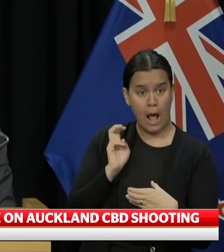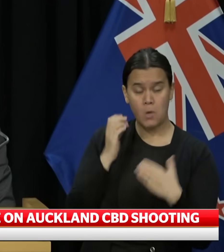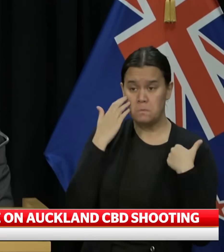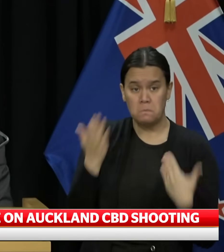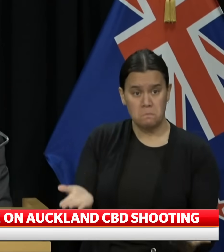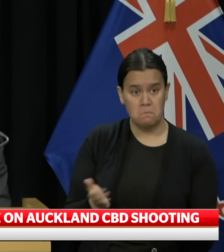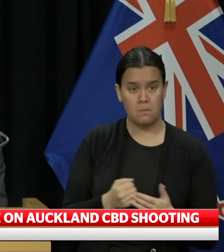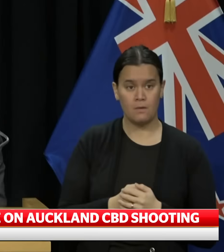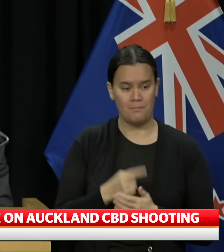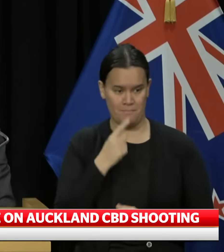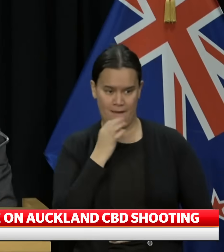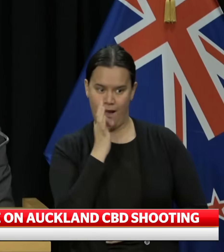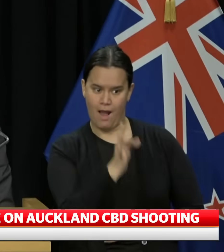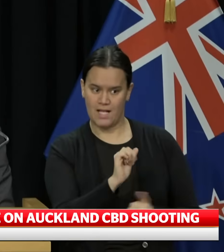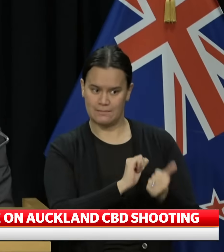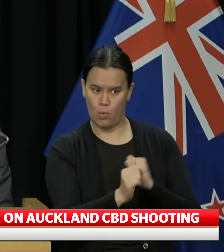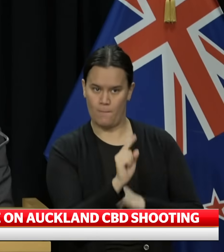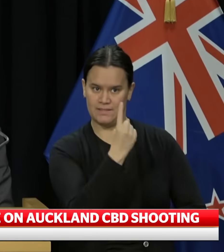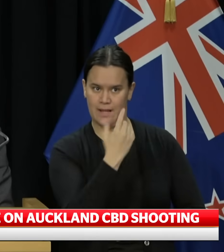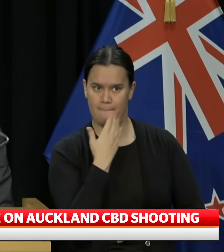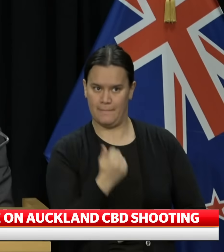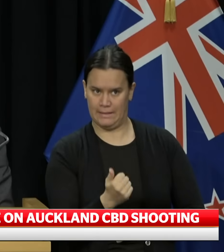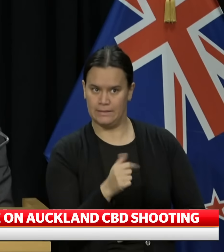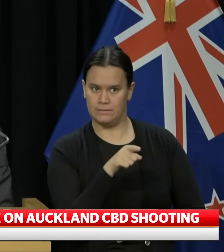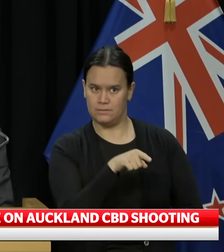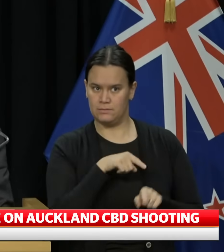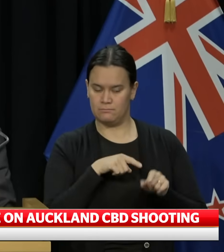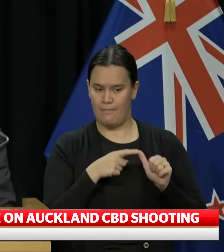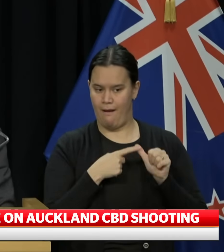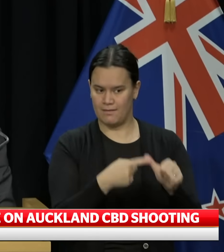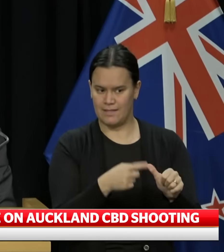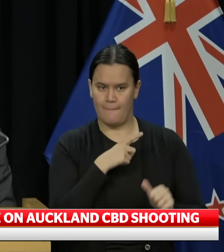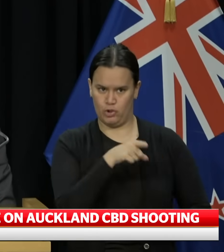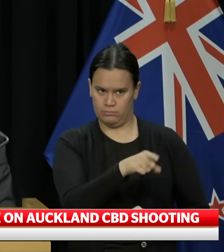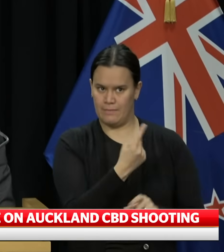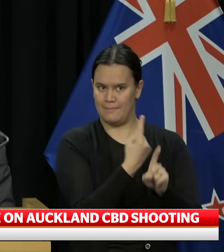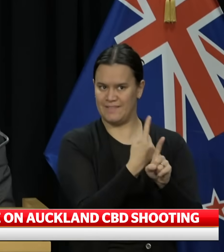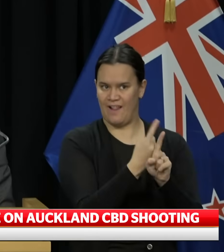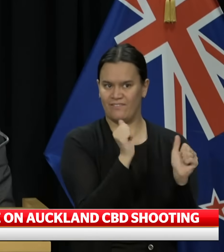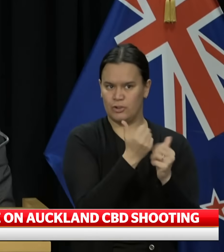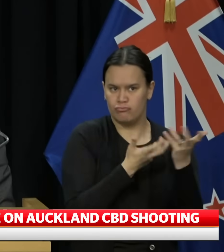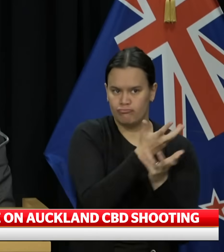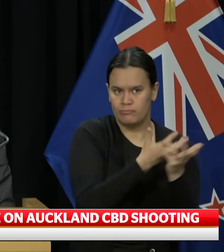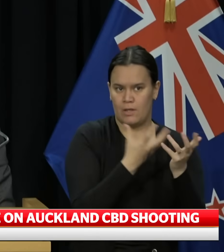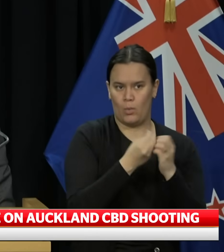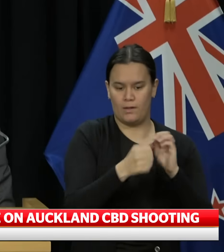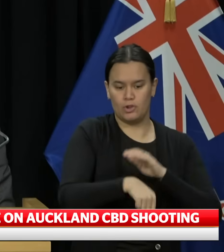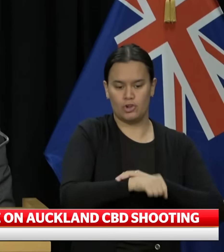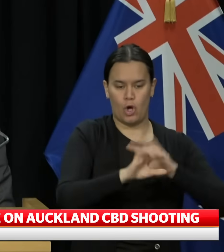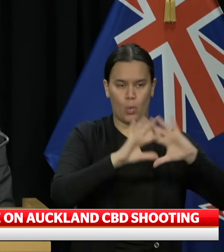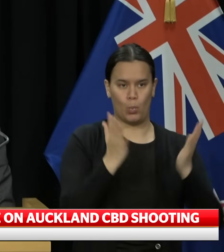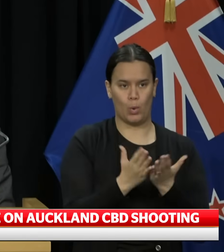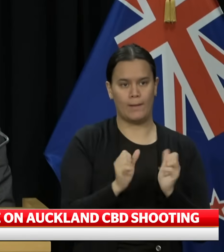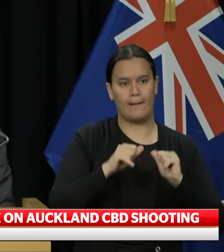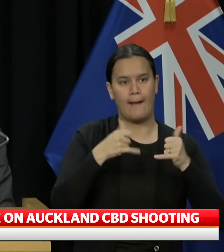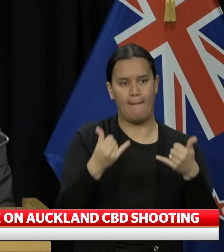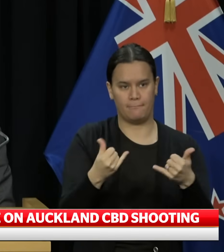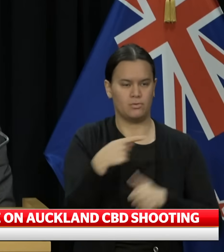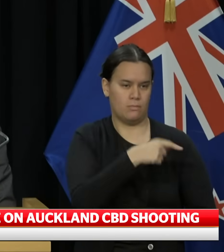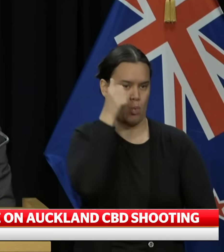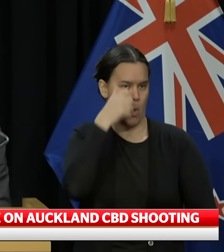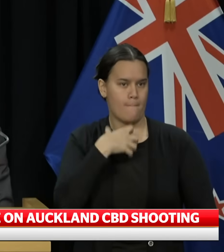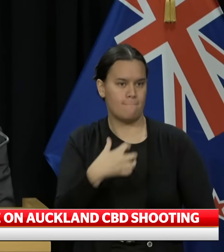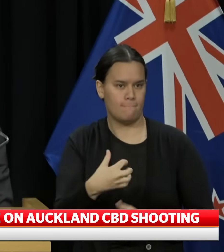come and comment on the conversations that he's had with the FIFA organisers, who obviously will be in more of a position to share details on